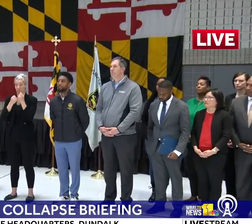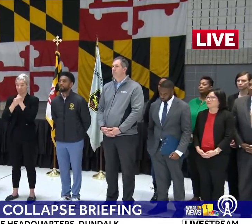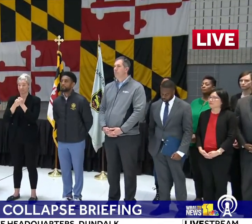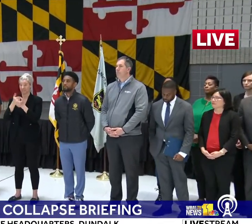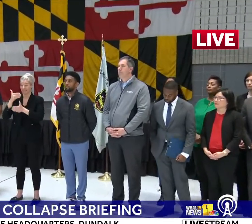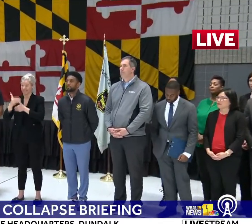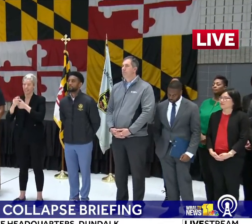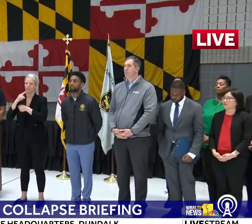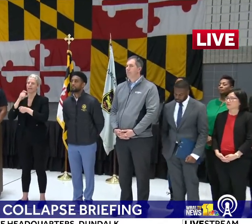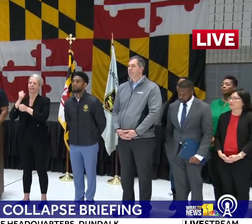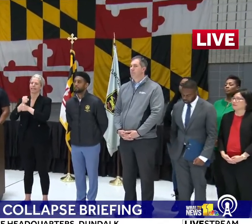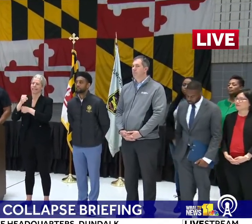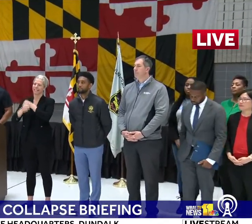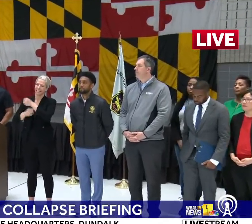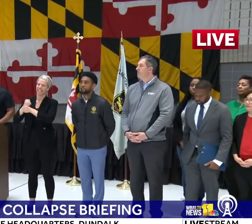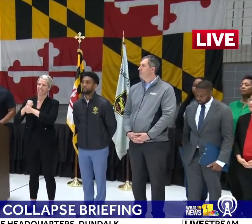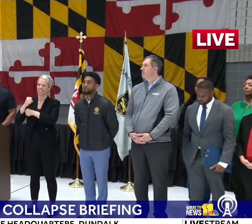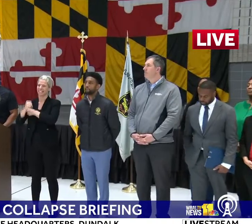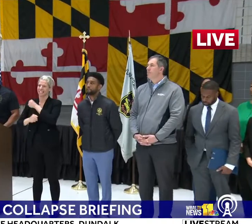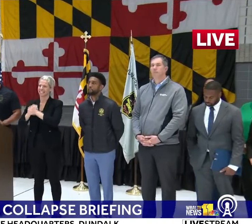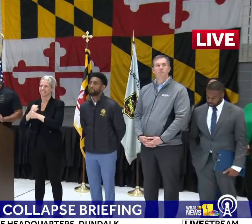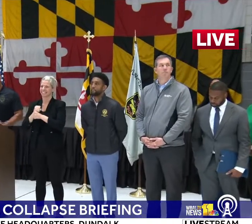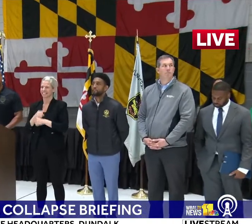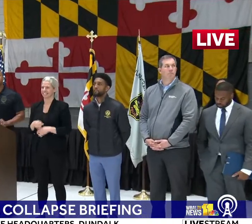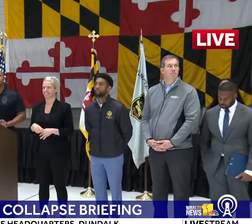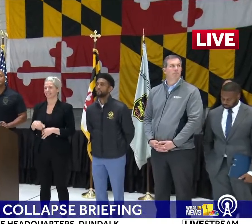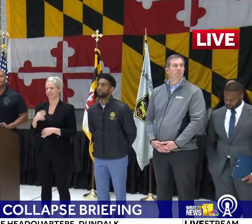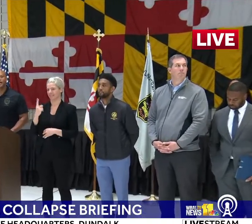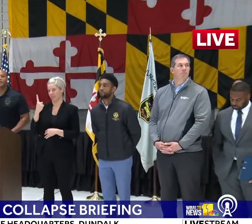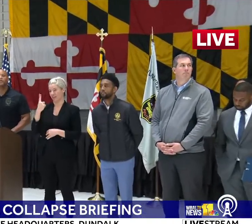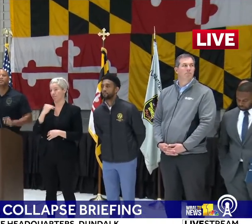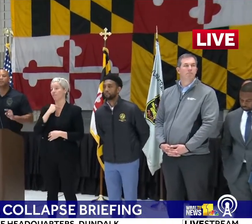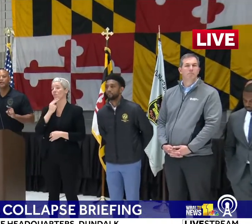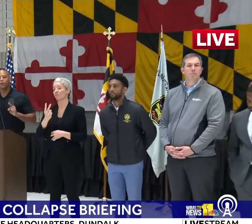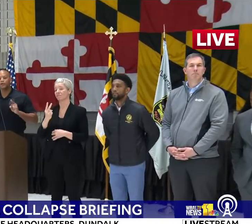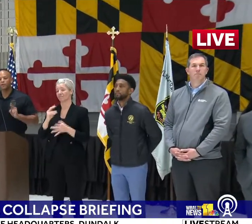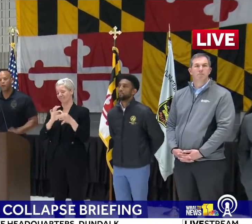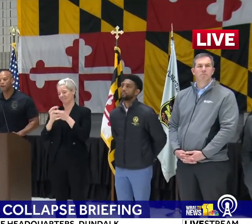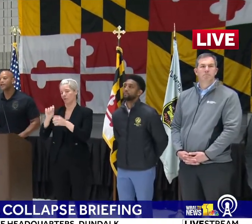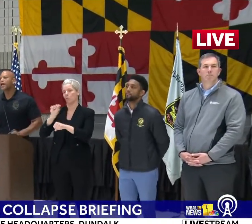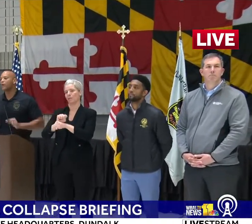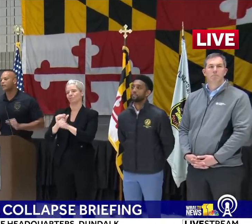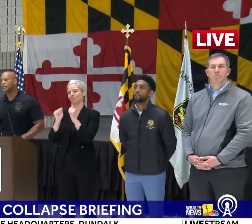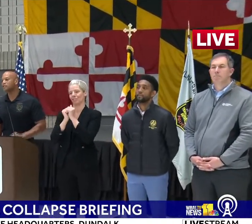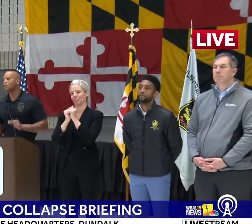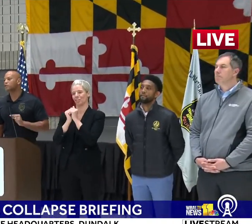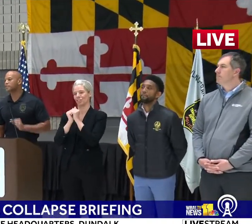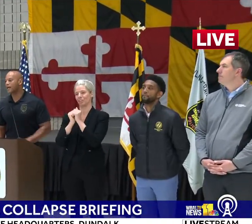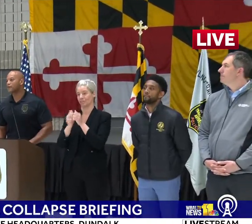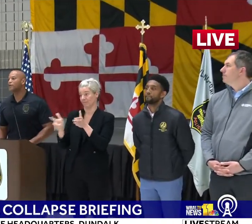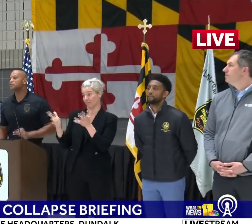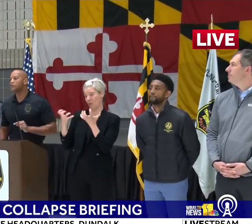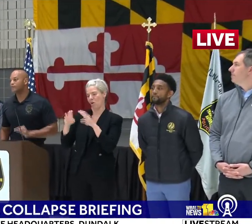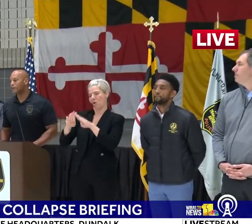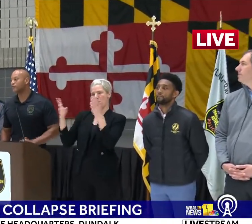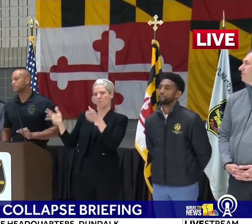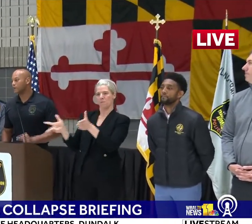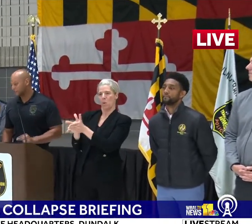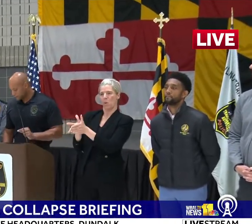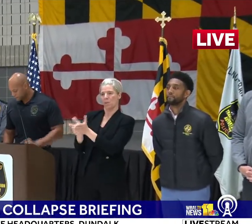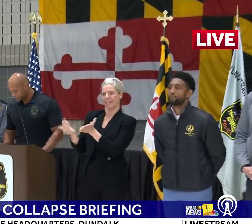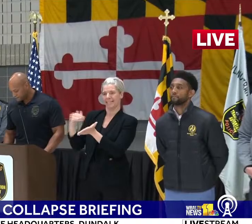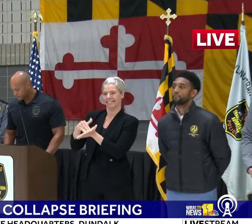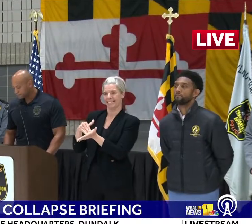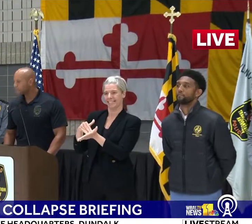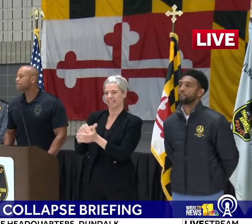today all of them are saying with one collective voice, we need to work together to reopen the port, and we need to work together to